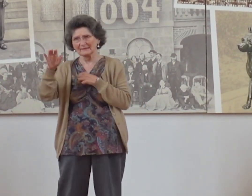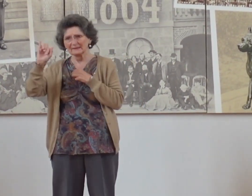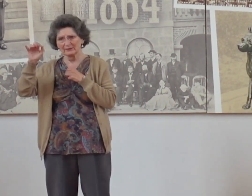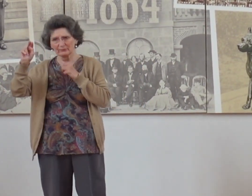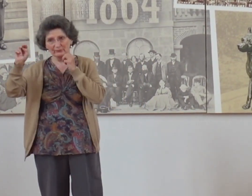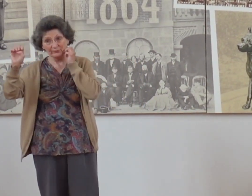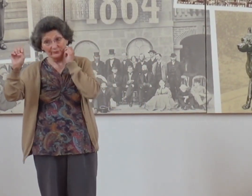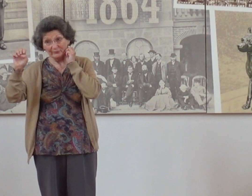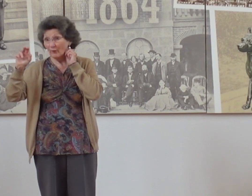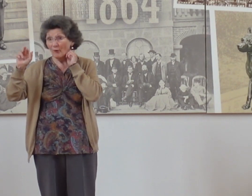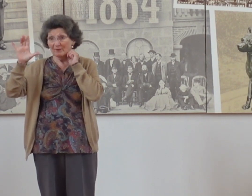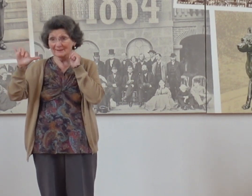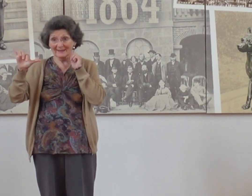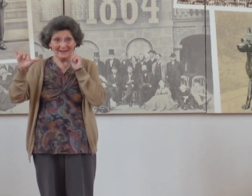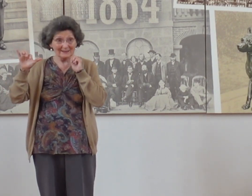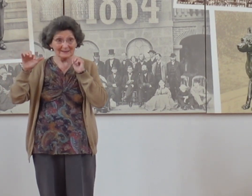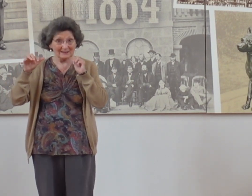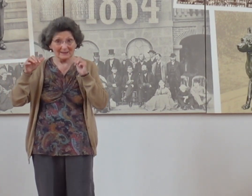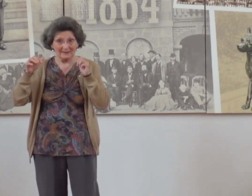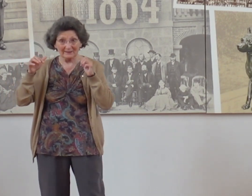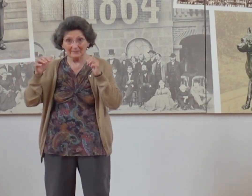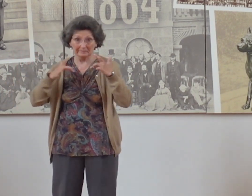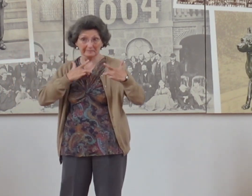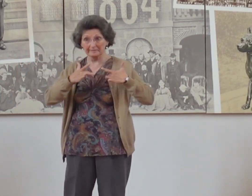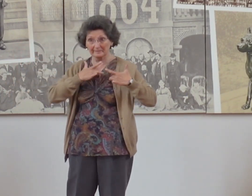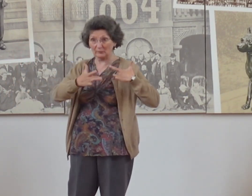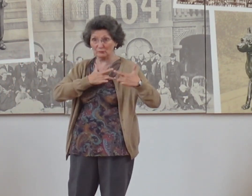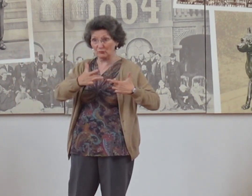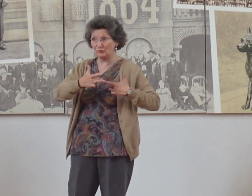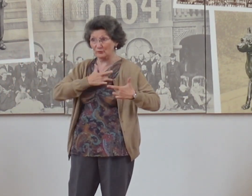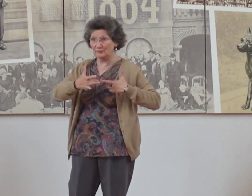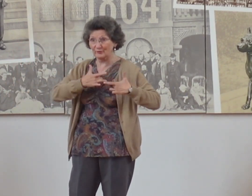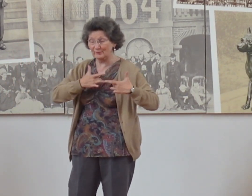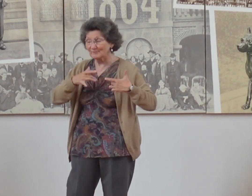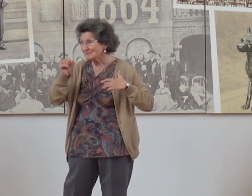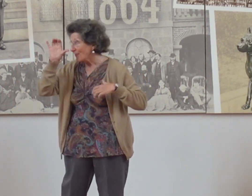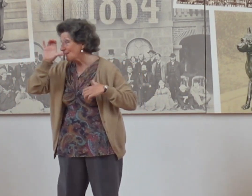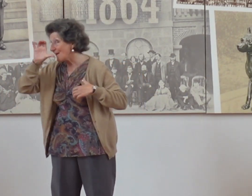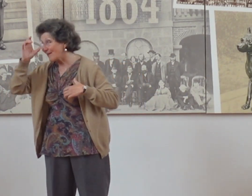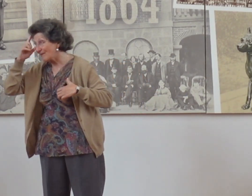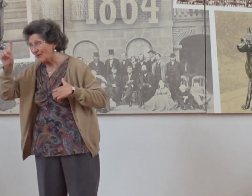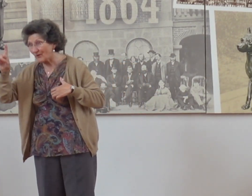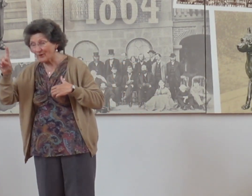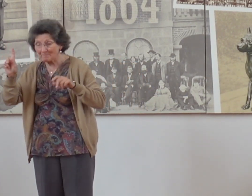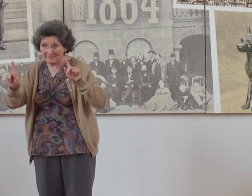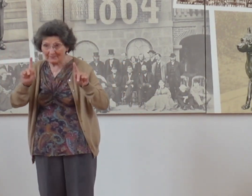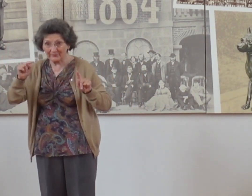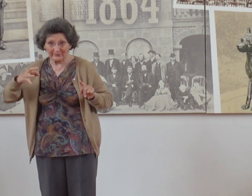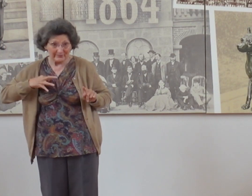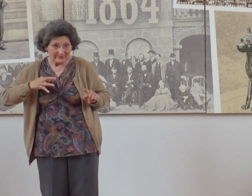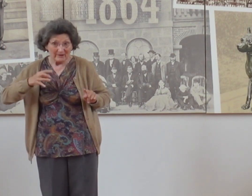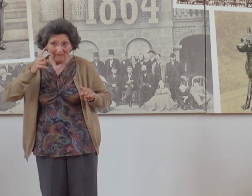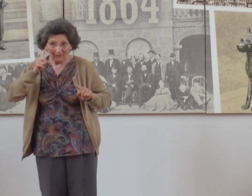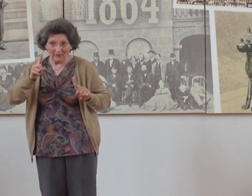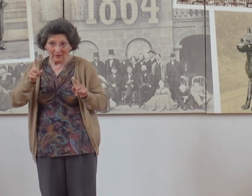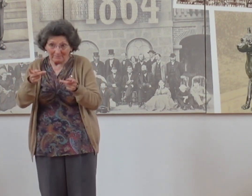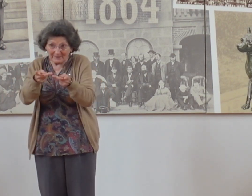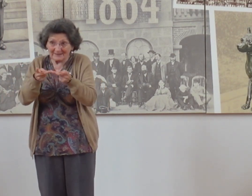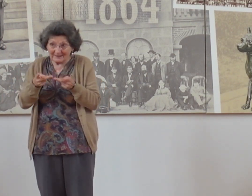They were going to have elections for their next officer cycle, and she was actively looking for people to